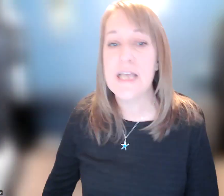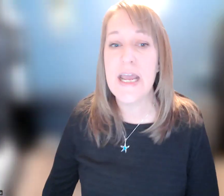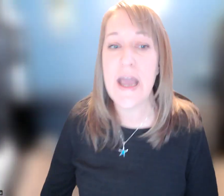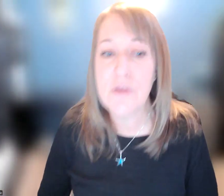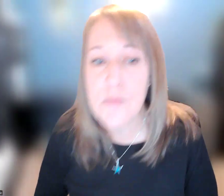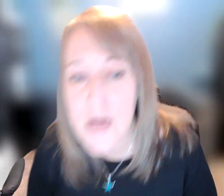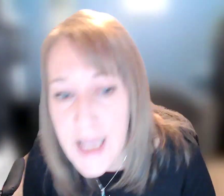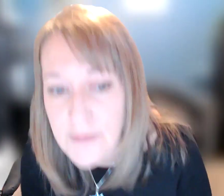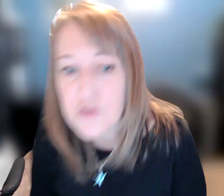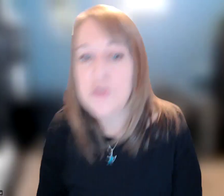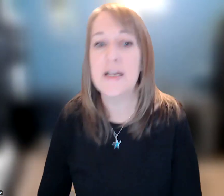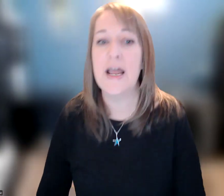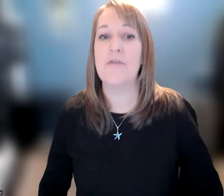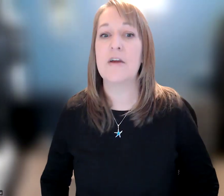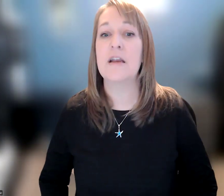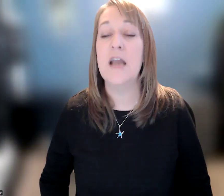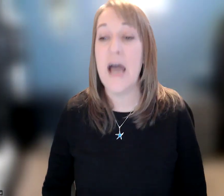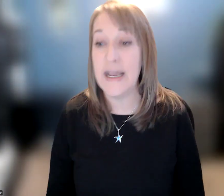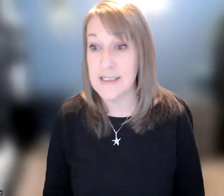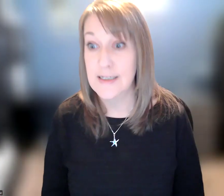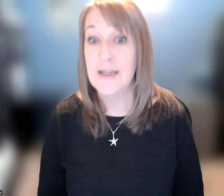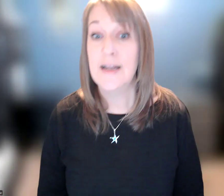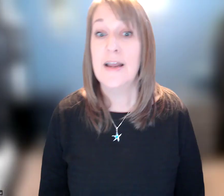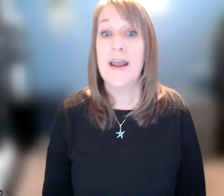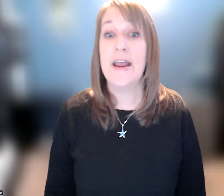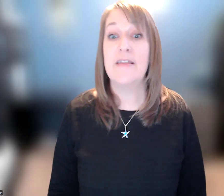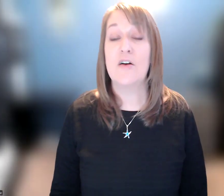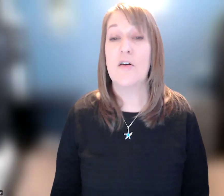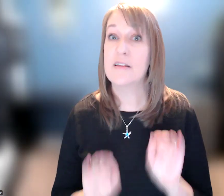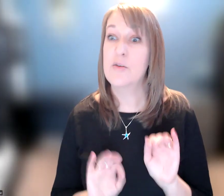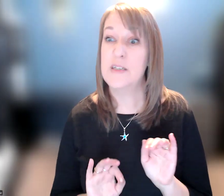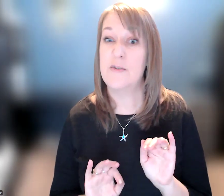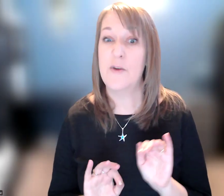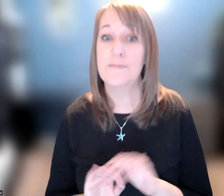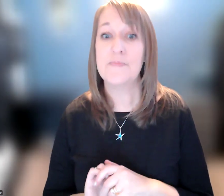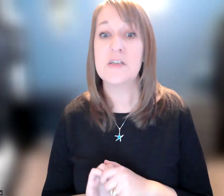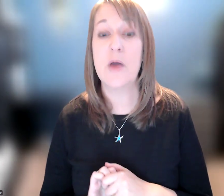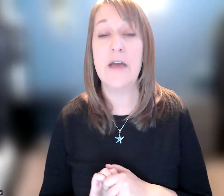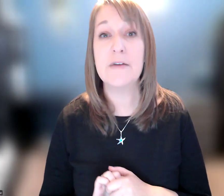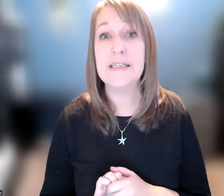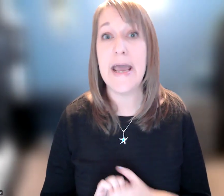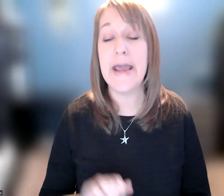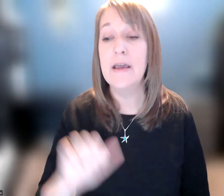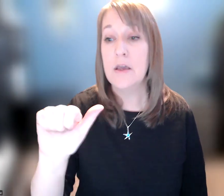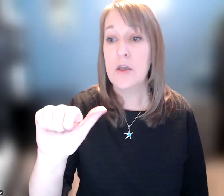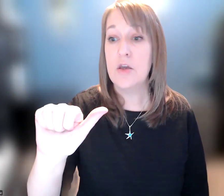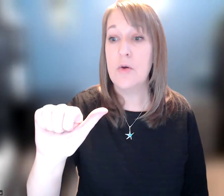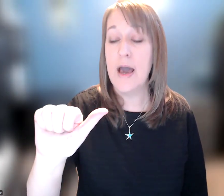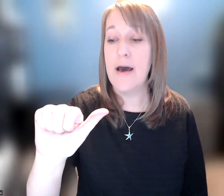day, every morning, afternoon, and every night. And they're all a little bit different. So every day you